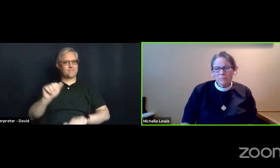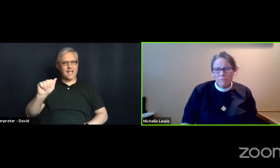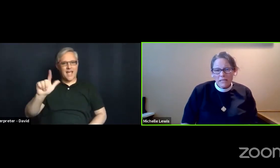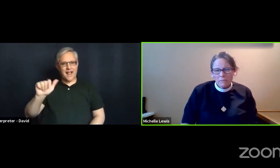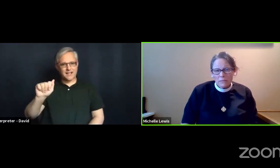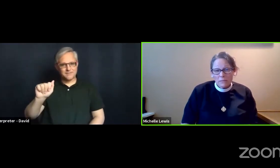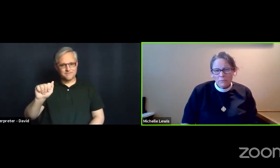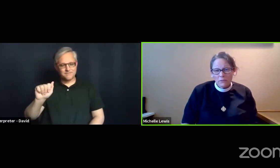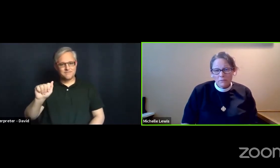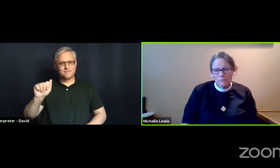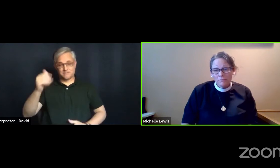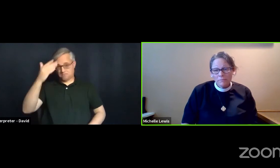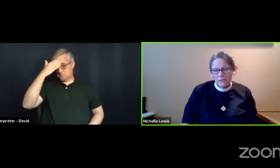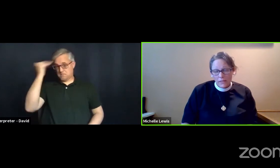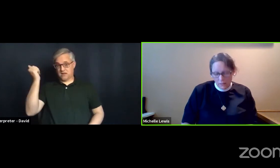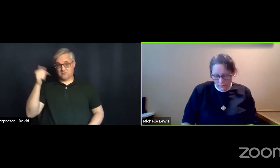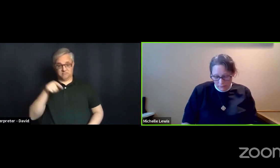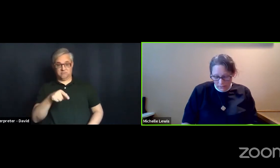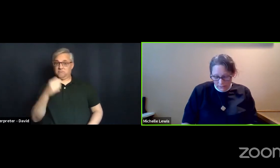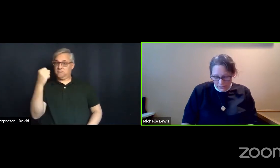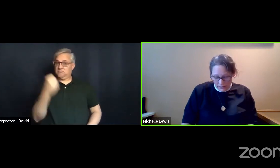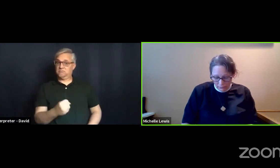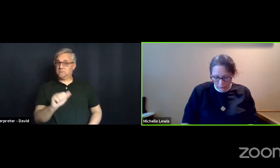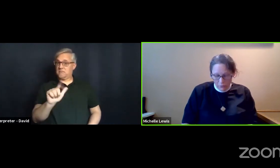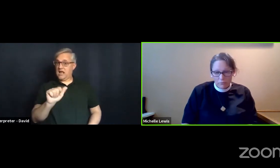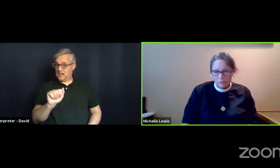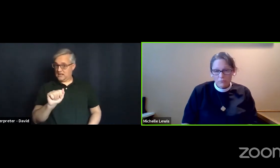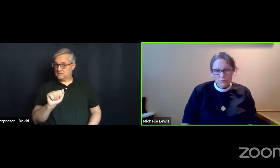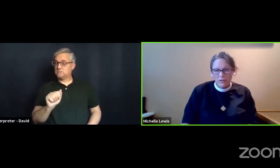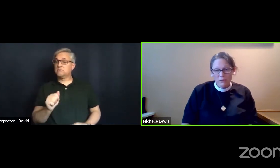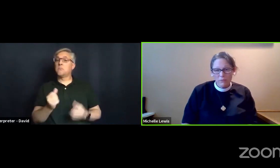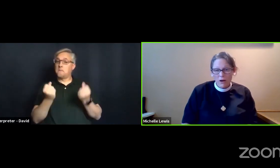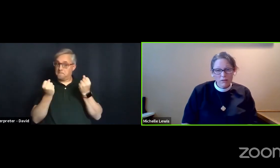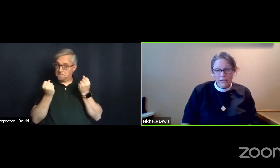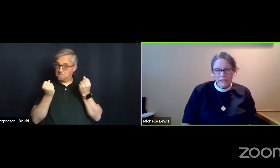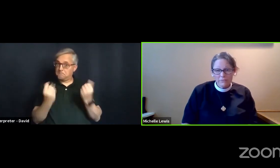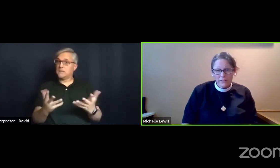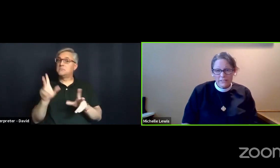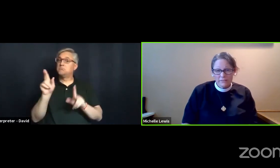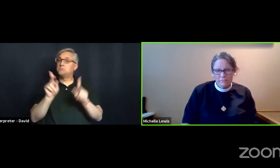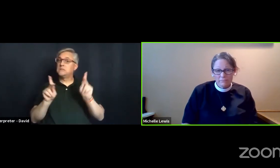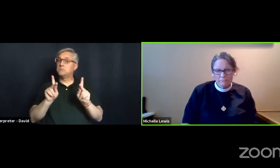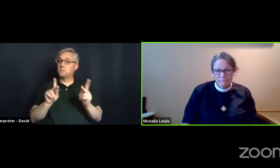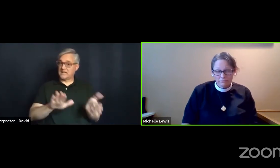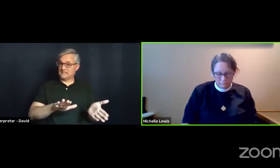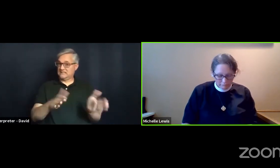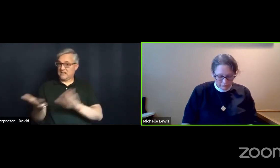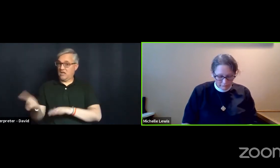because there are many people in Alabama on death row who are wrongly convicted.